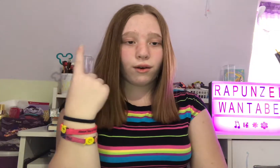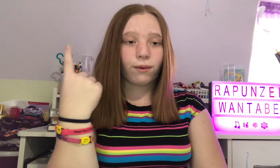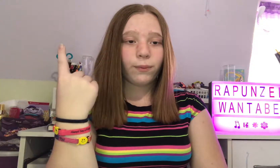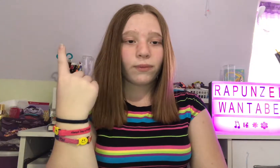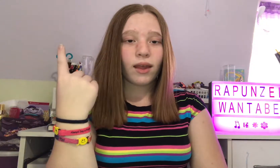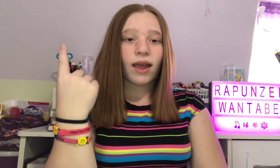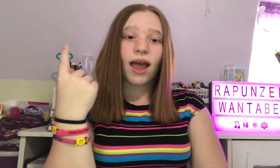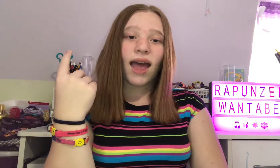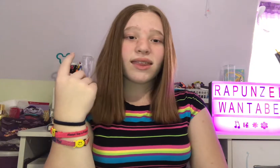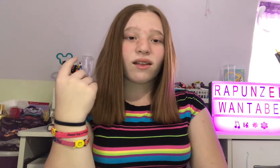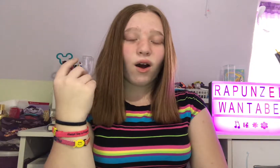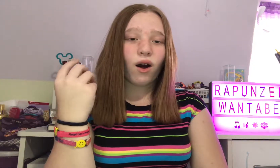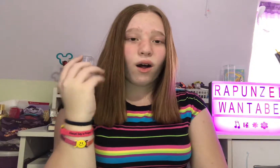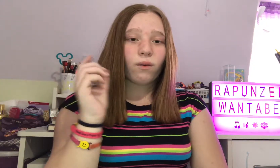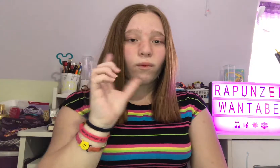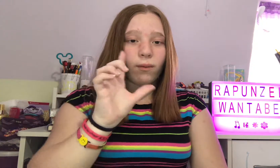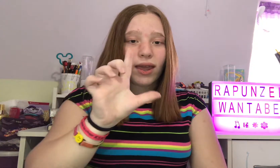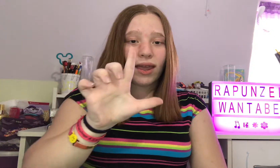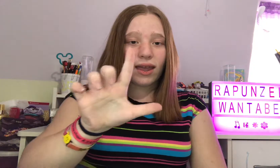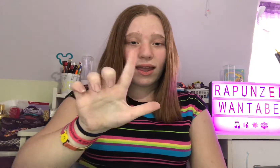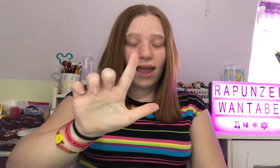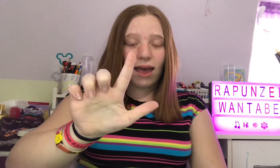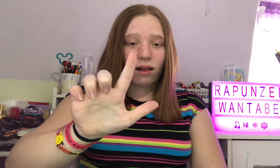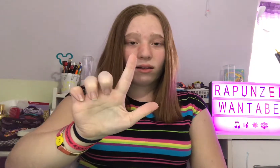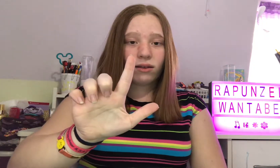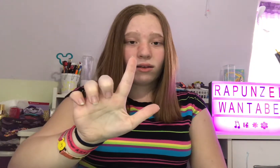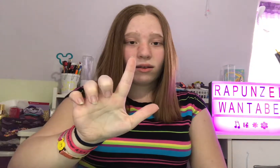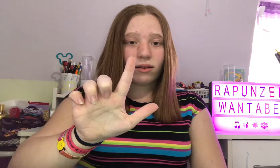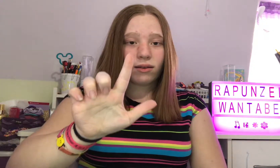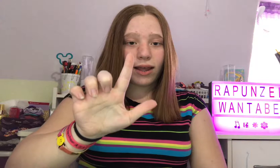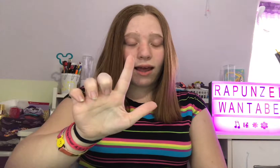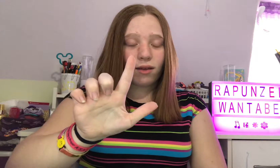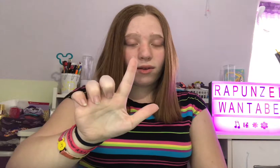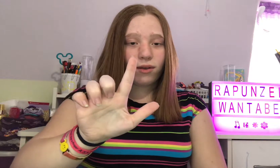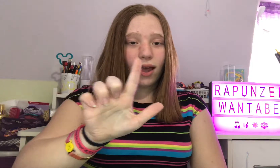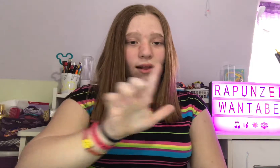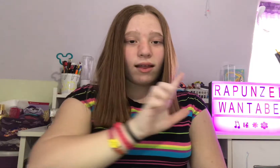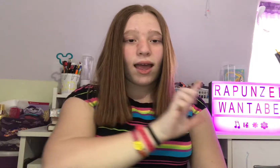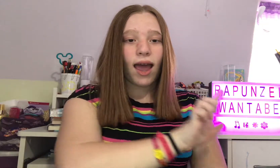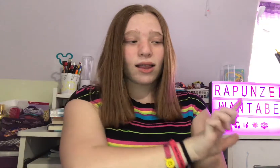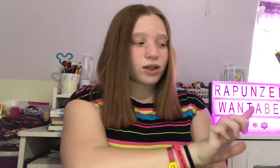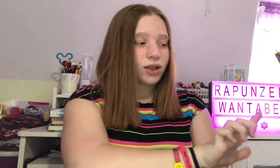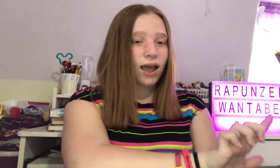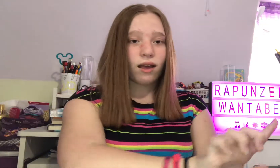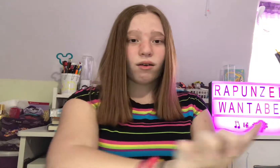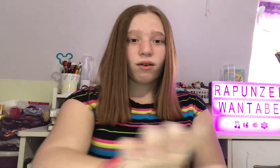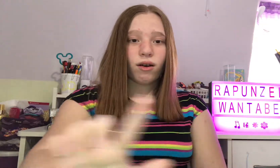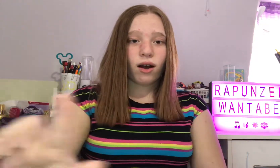alone, and then all will be an L, like how you would do an L, and then just kind of go